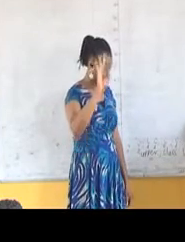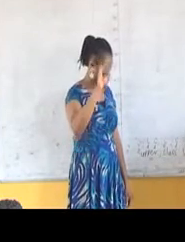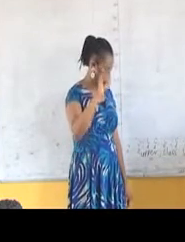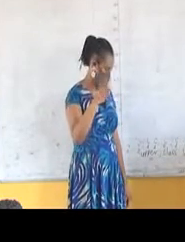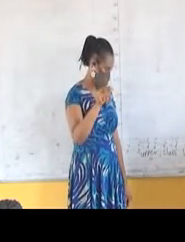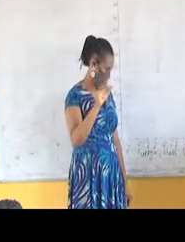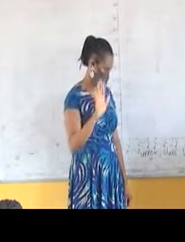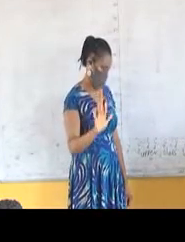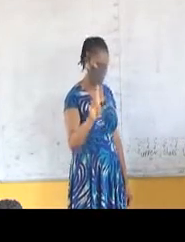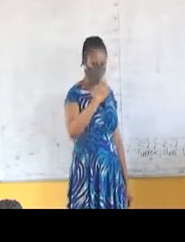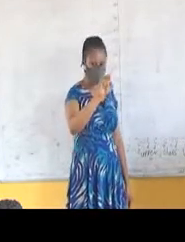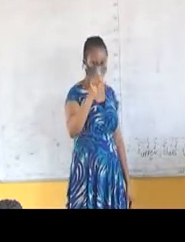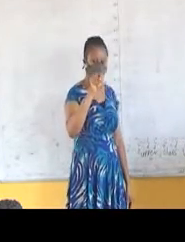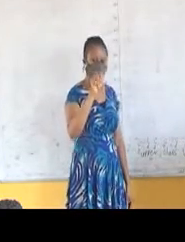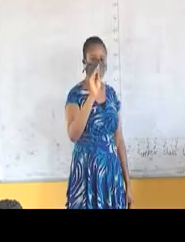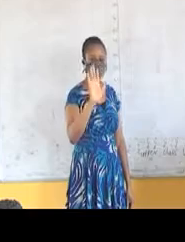80.5,